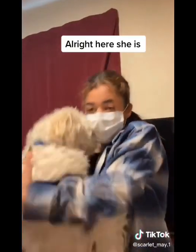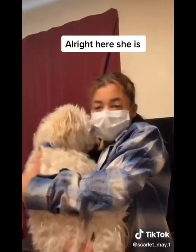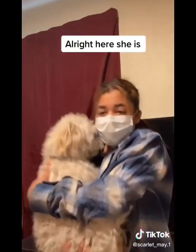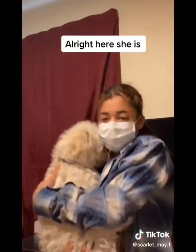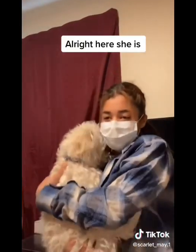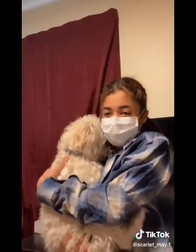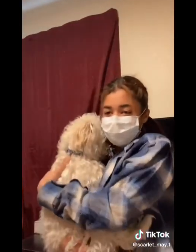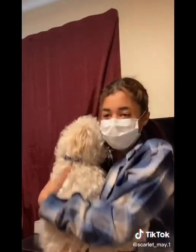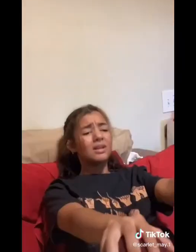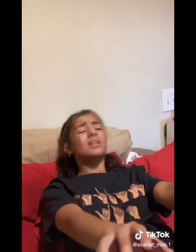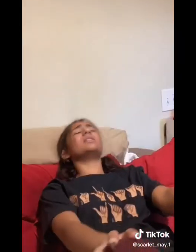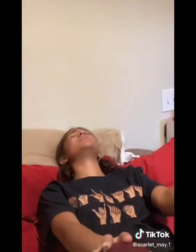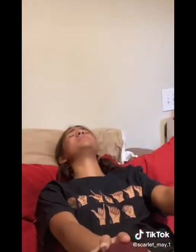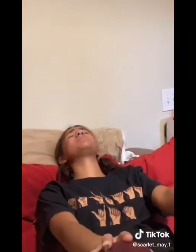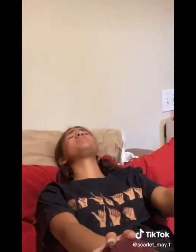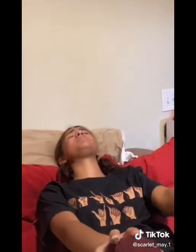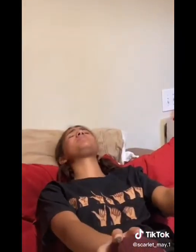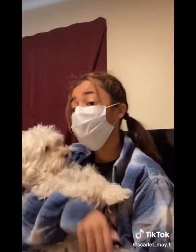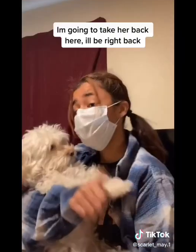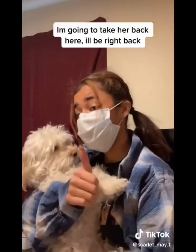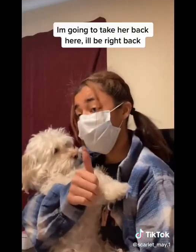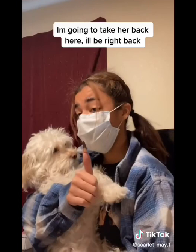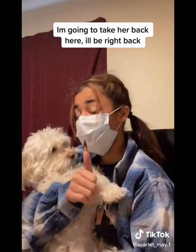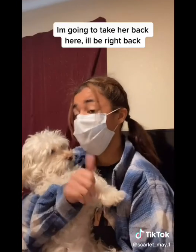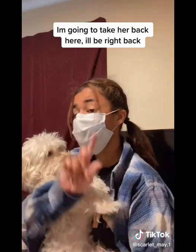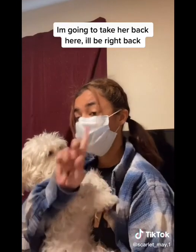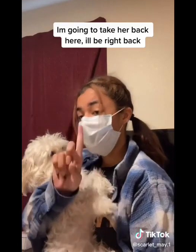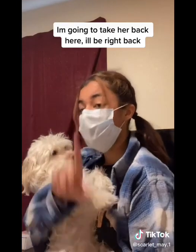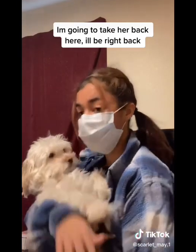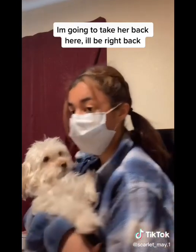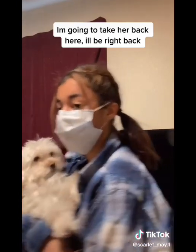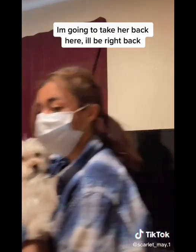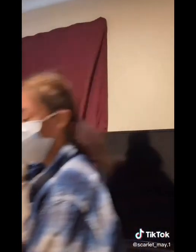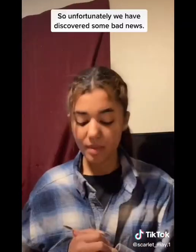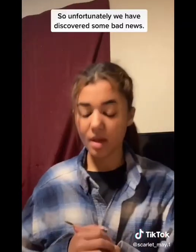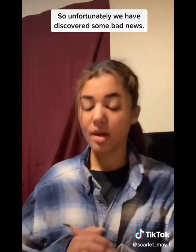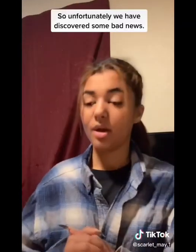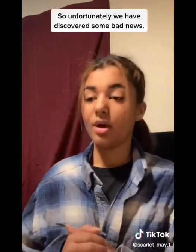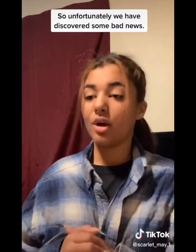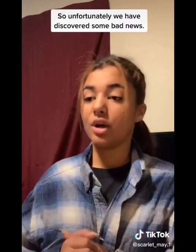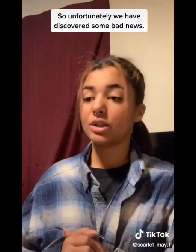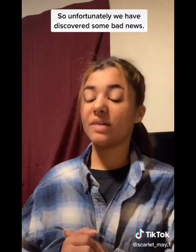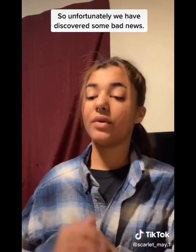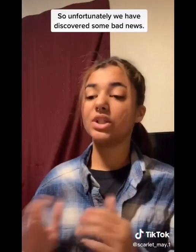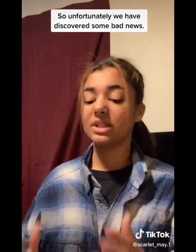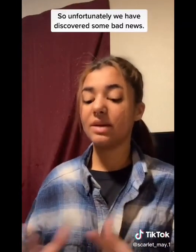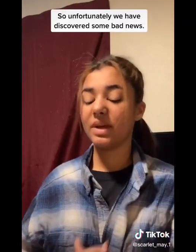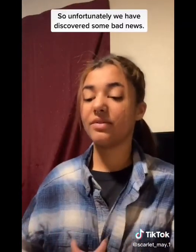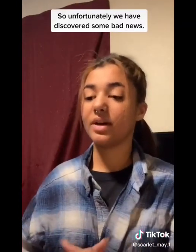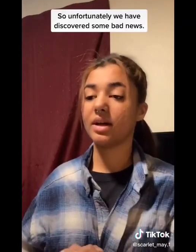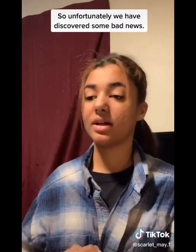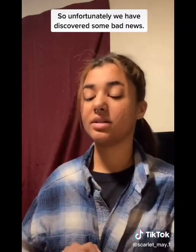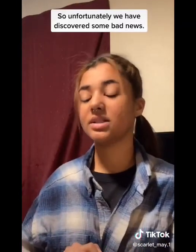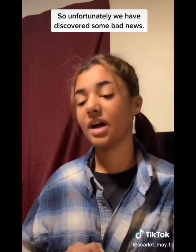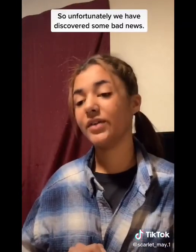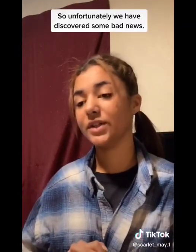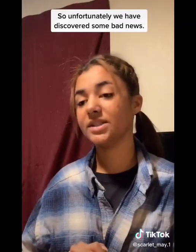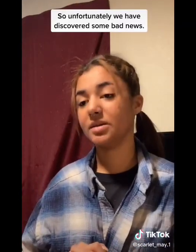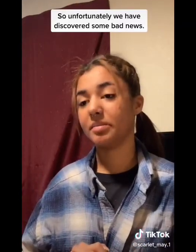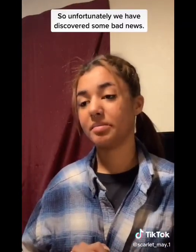is. We're going to take it back here. We'll be right back with you. So unfortunately, we've discovered some